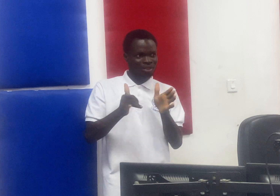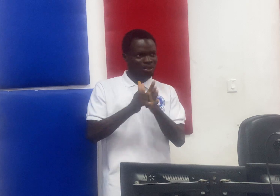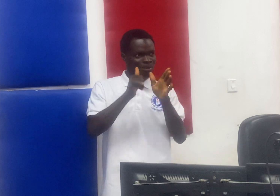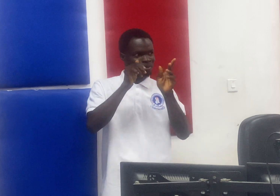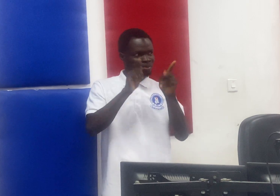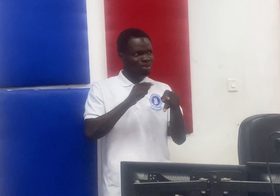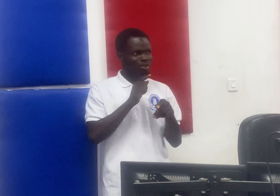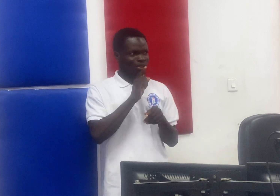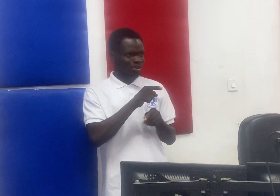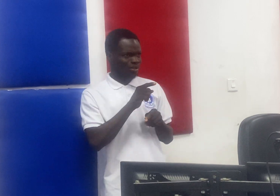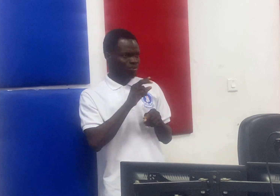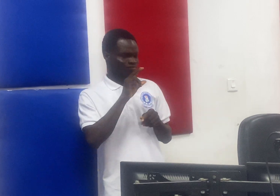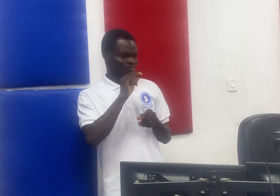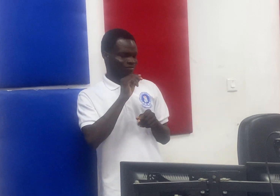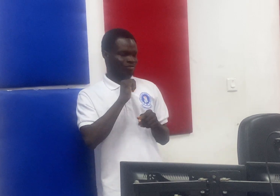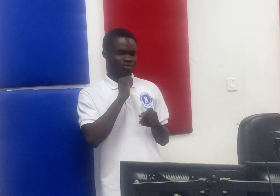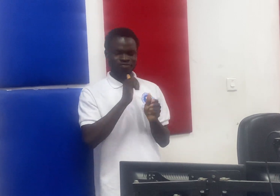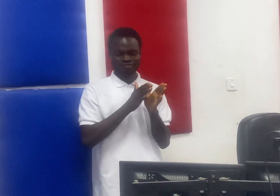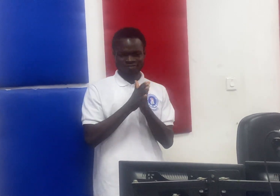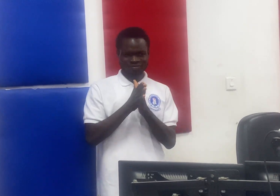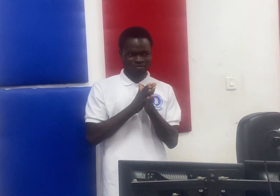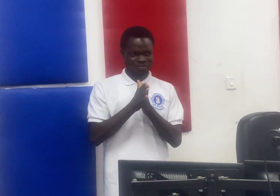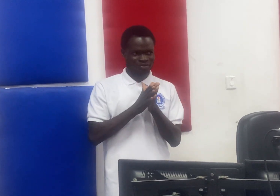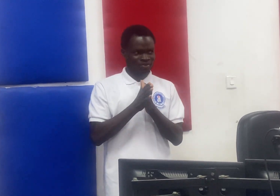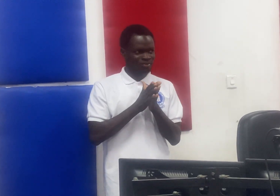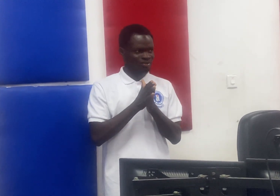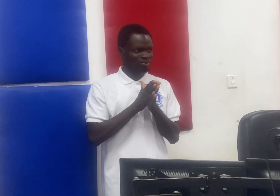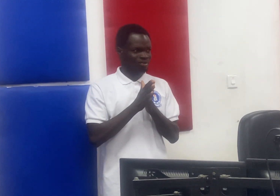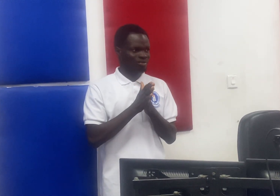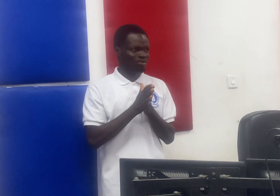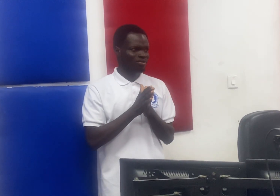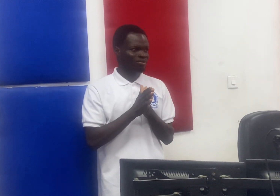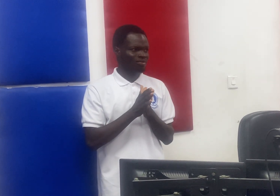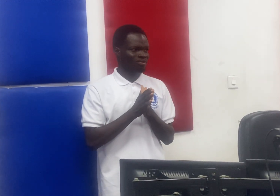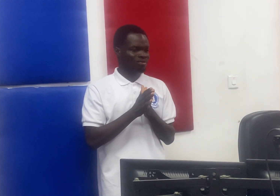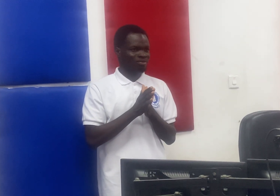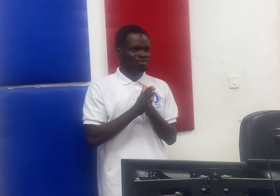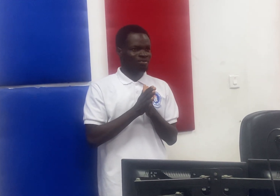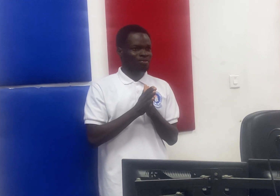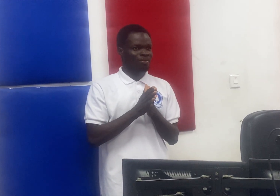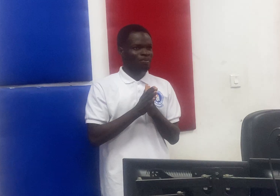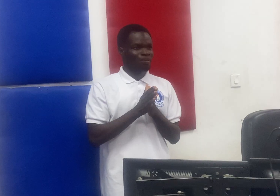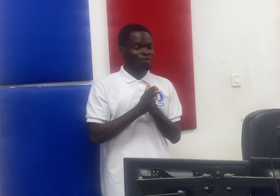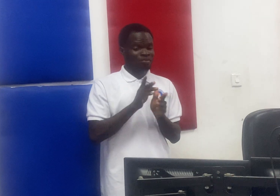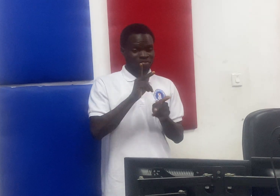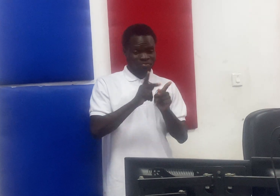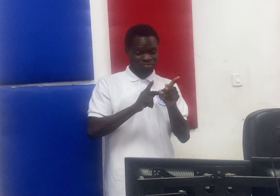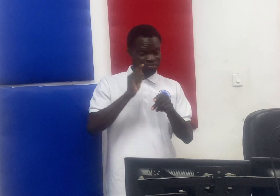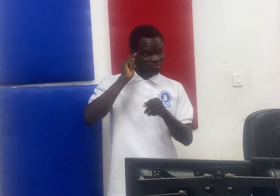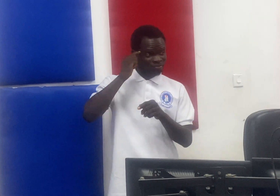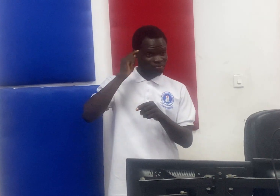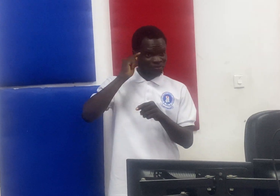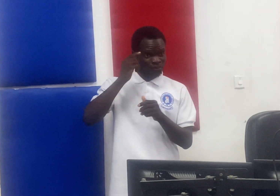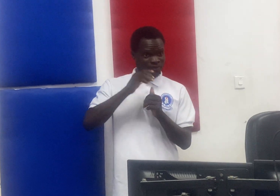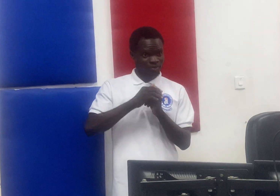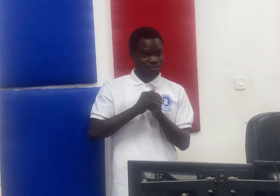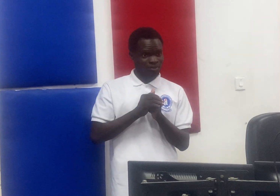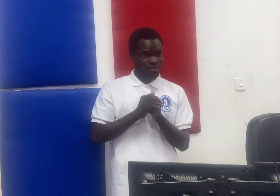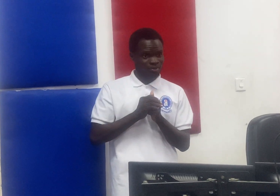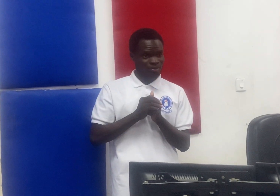think I'm going to be loved. Why? Because people think that as for him, he's not going